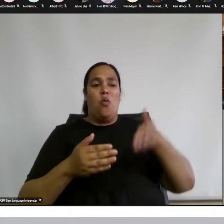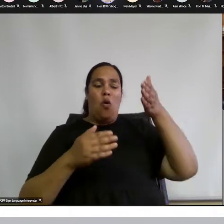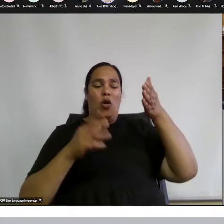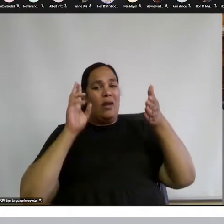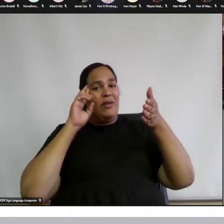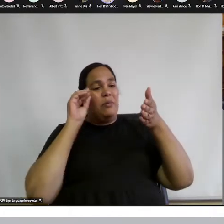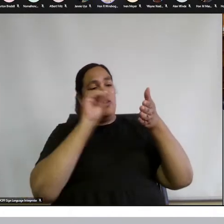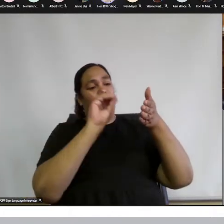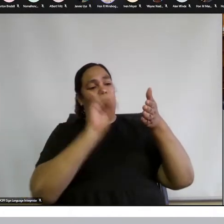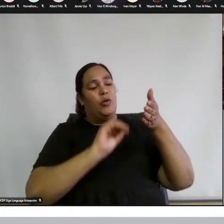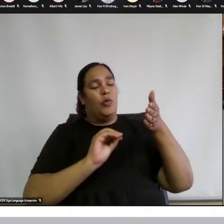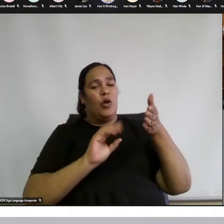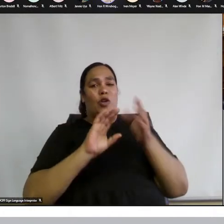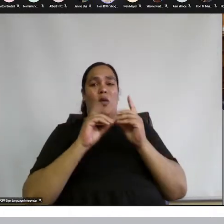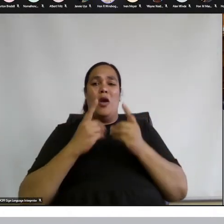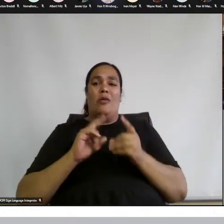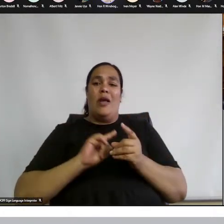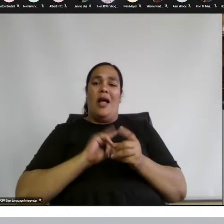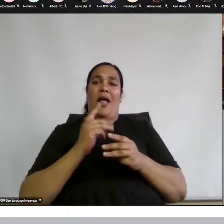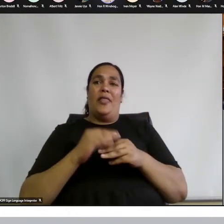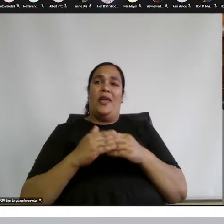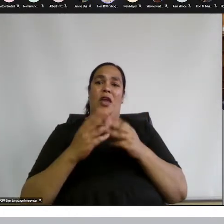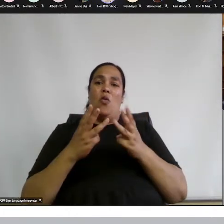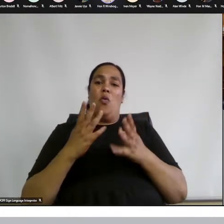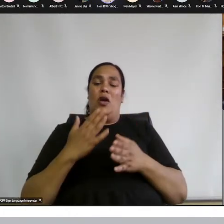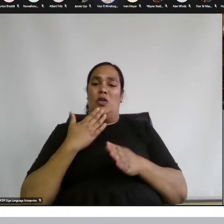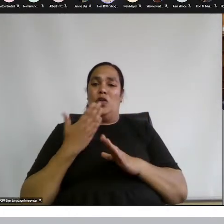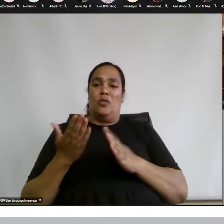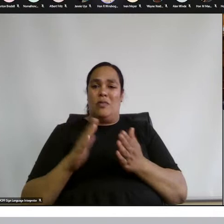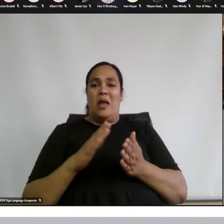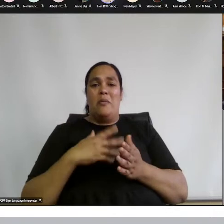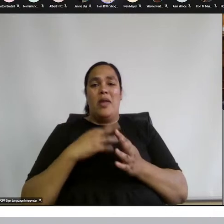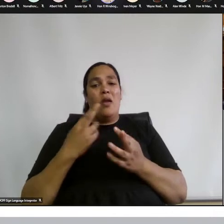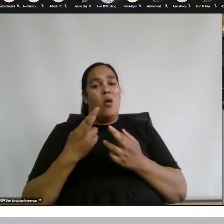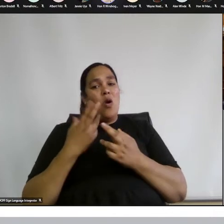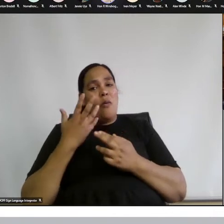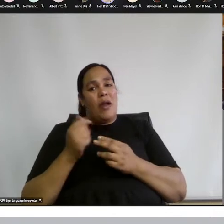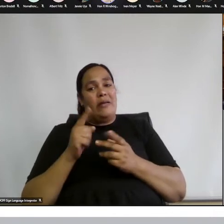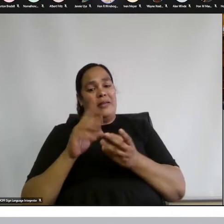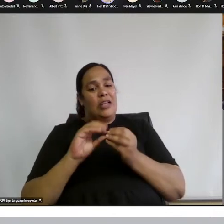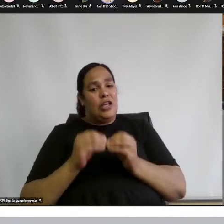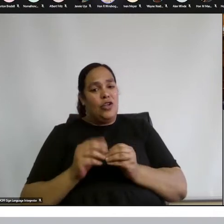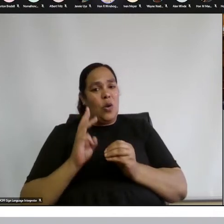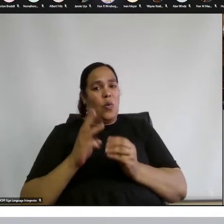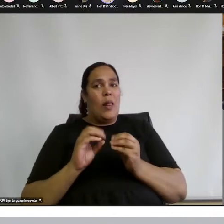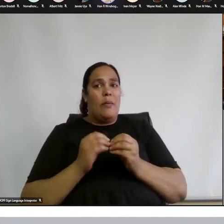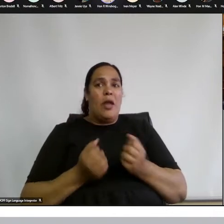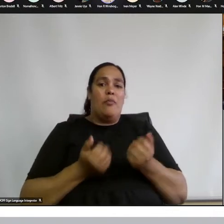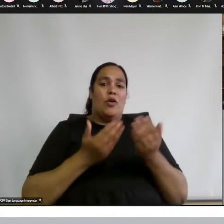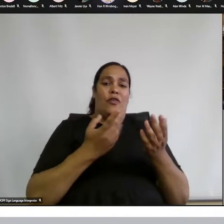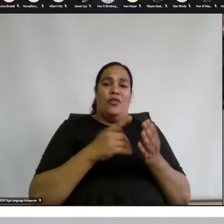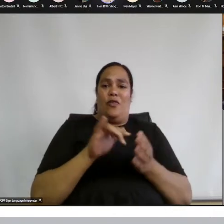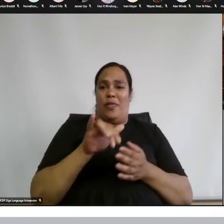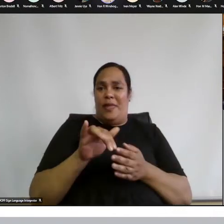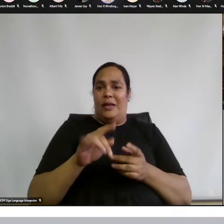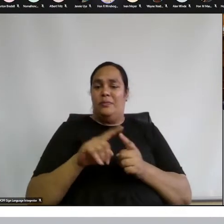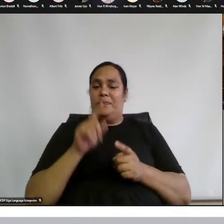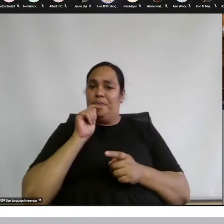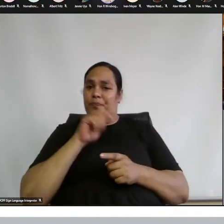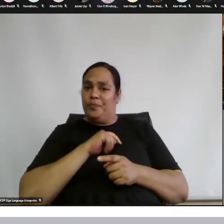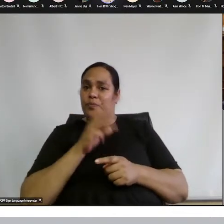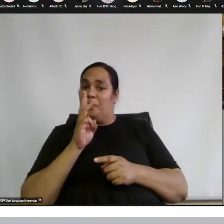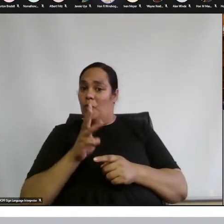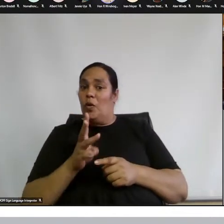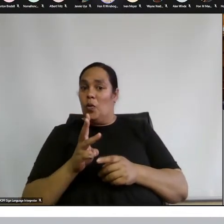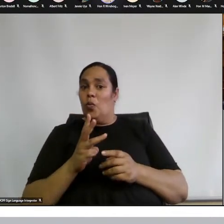the department's healthcare workers. I had hoped that these adjustments will make provision for that. I trust that it will